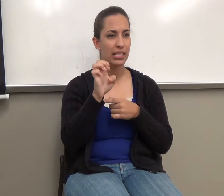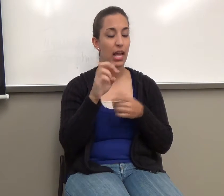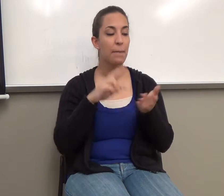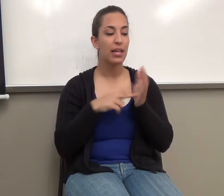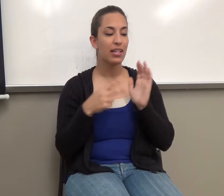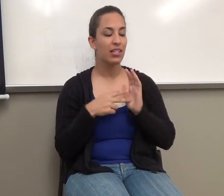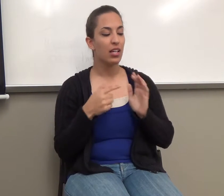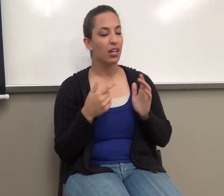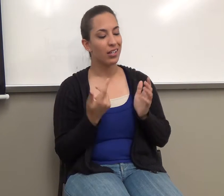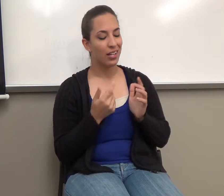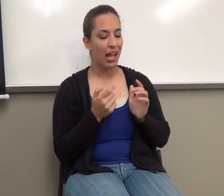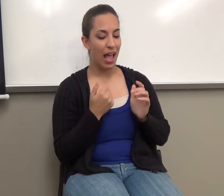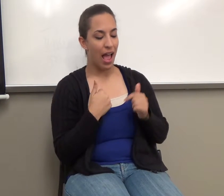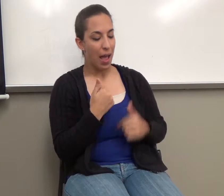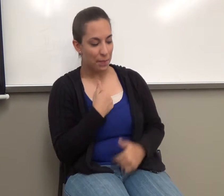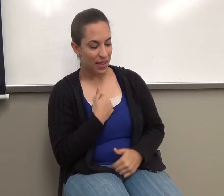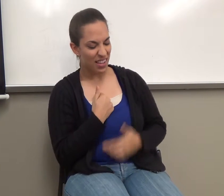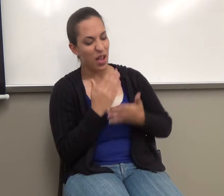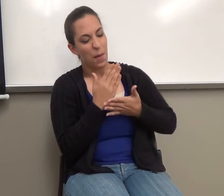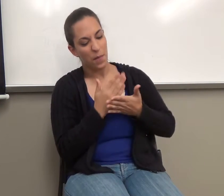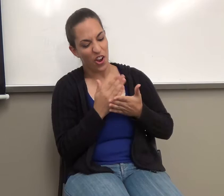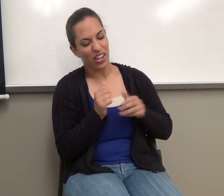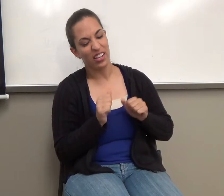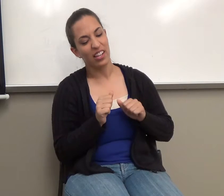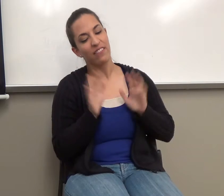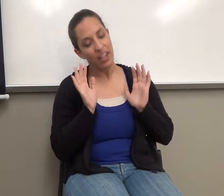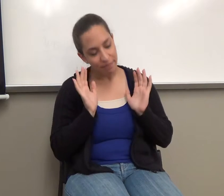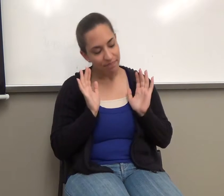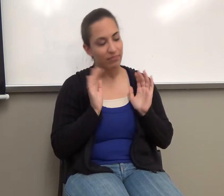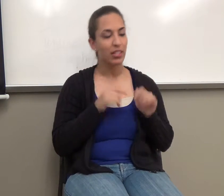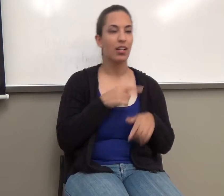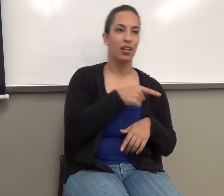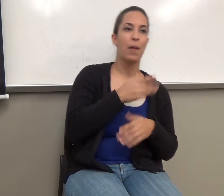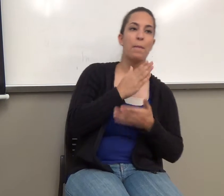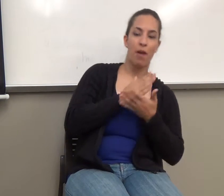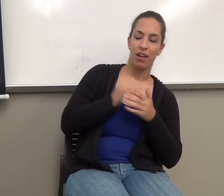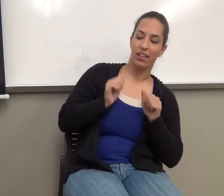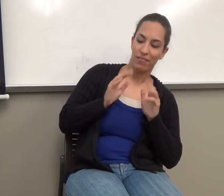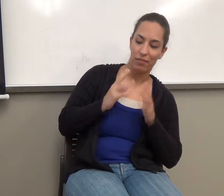give in a little. Sharing a bathroom.